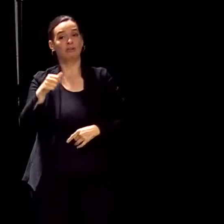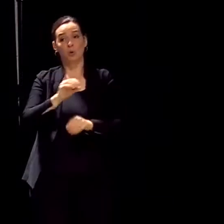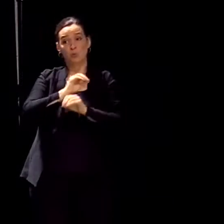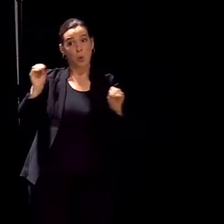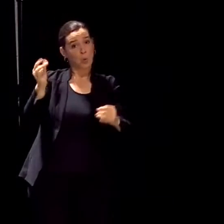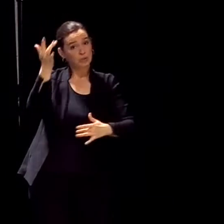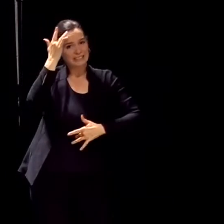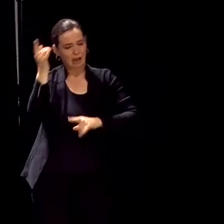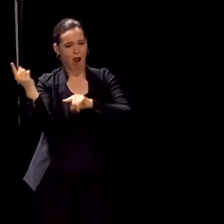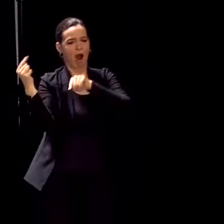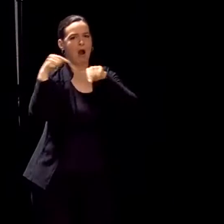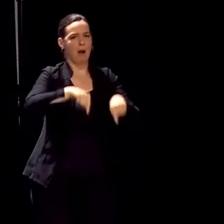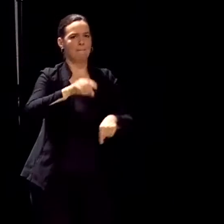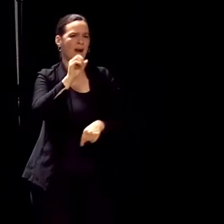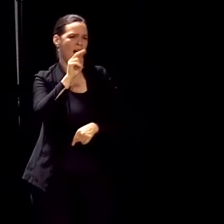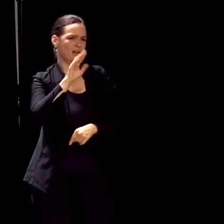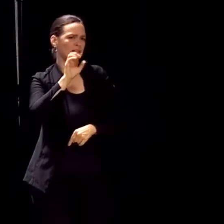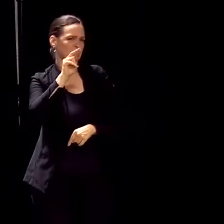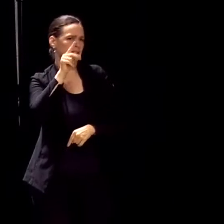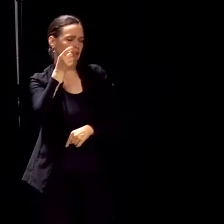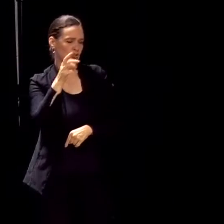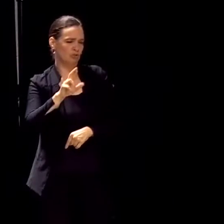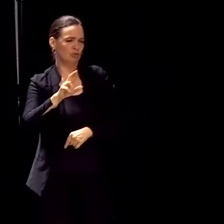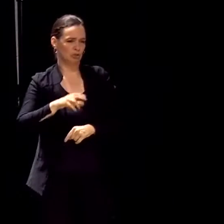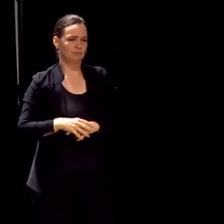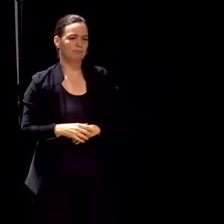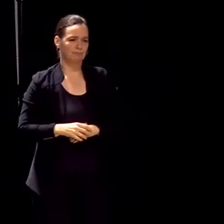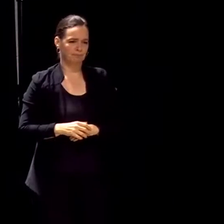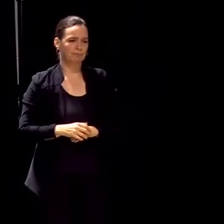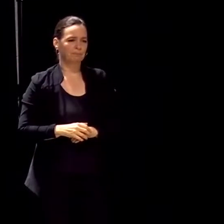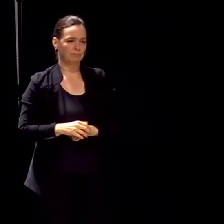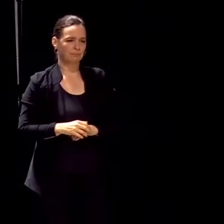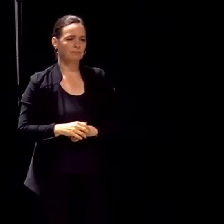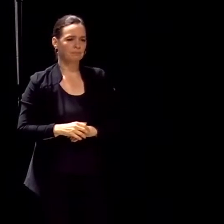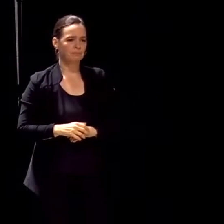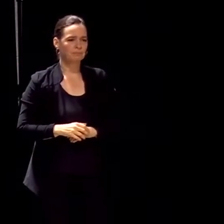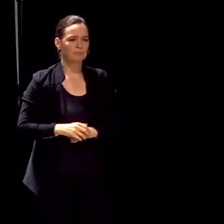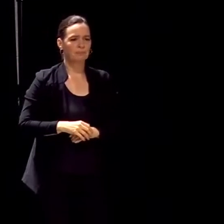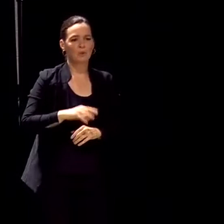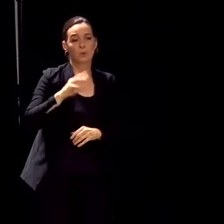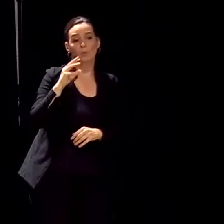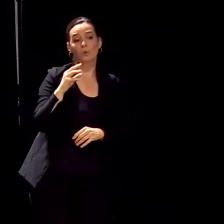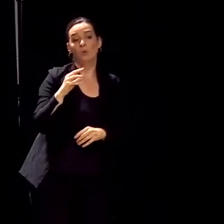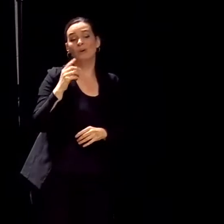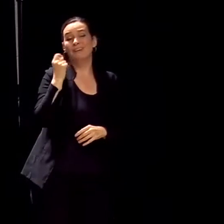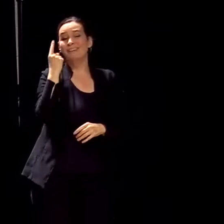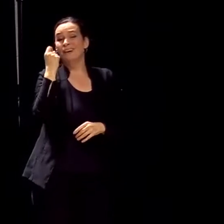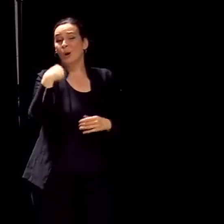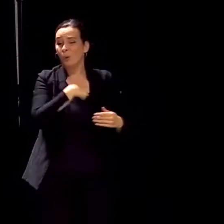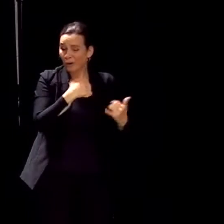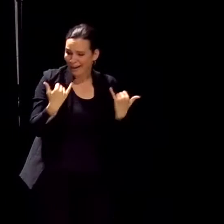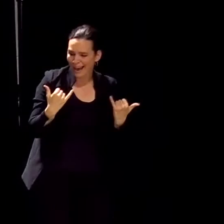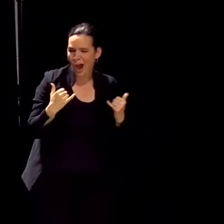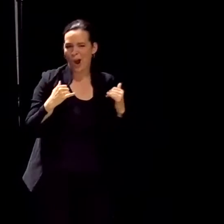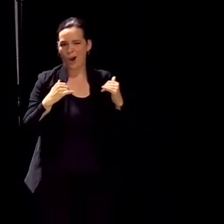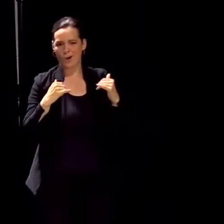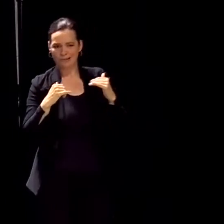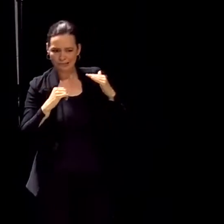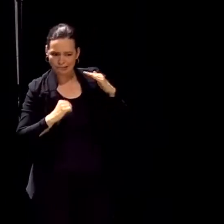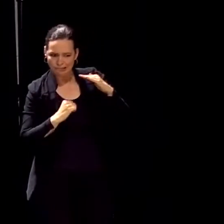this on Wednesday and Thursday and be able to build up capacity. But we're going to use rapid testing to